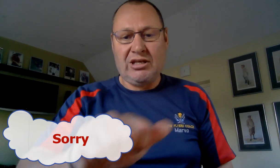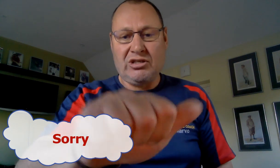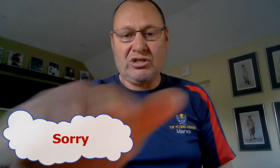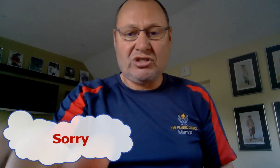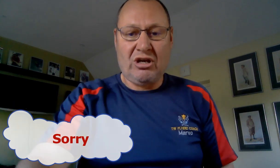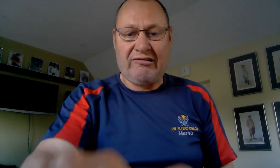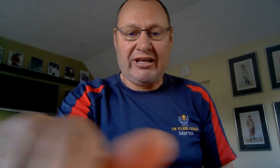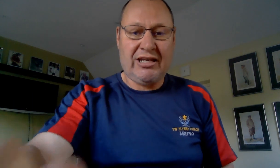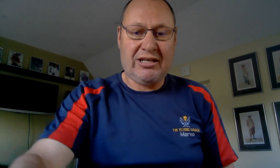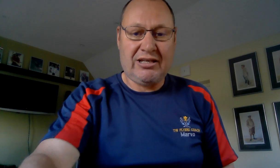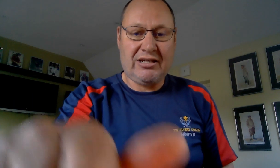Sorry.